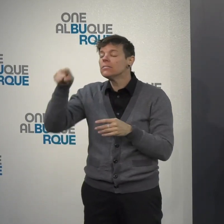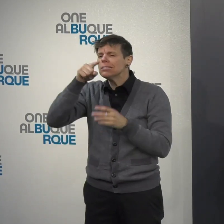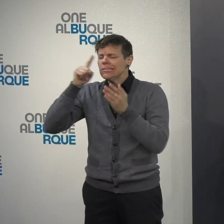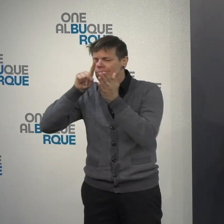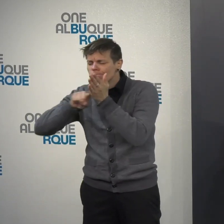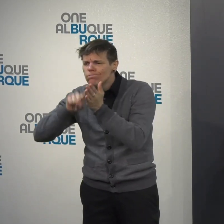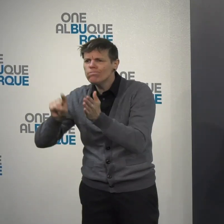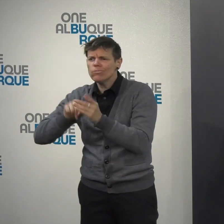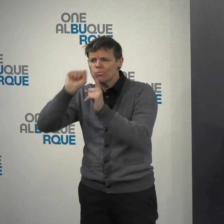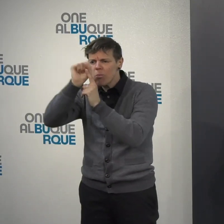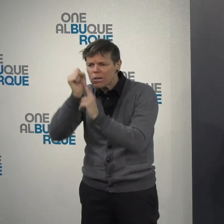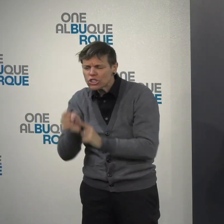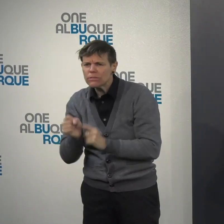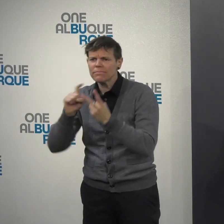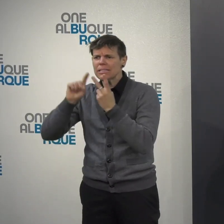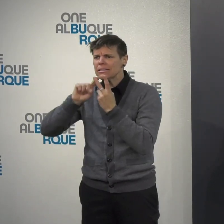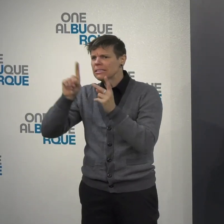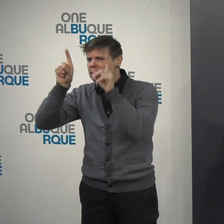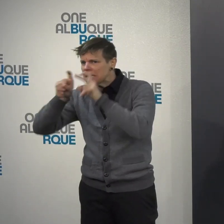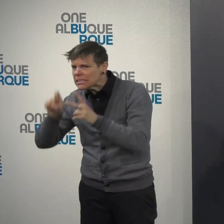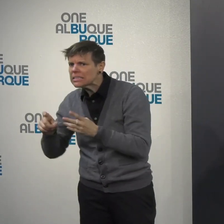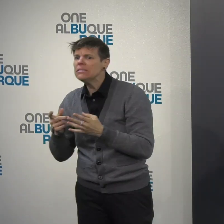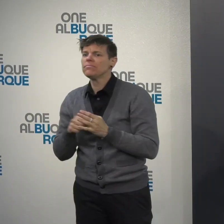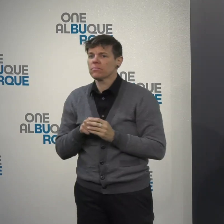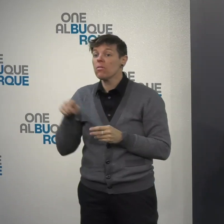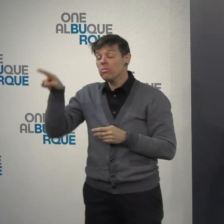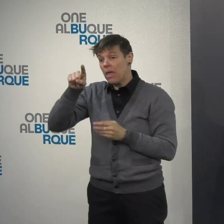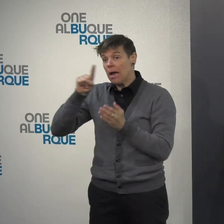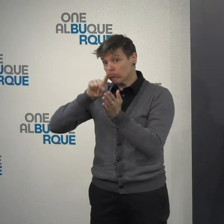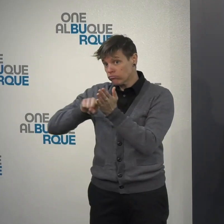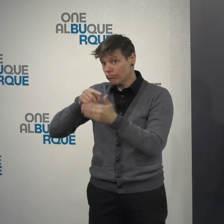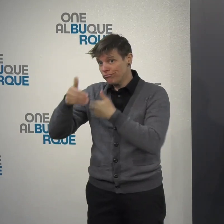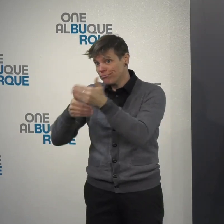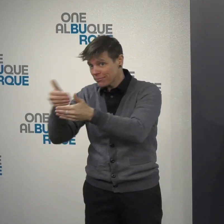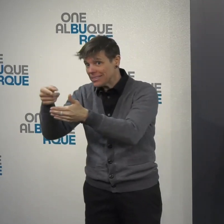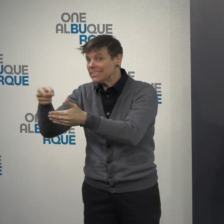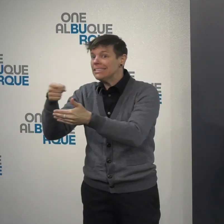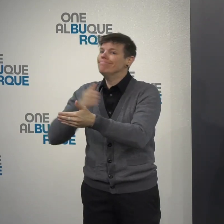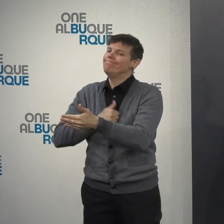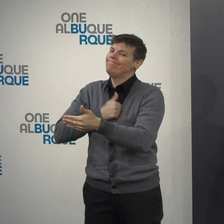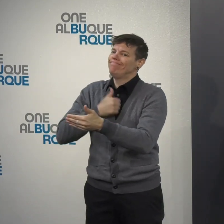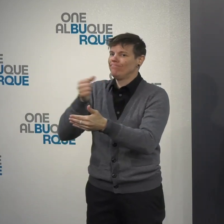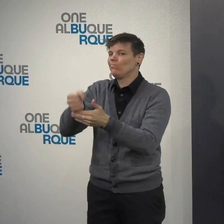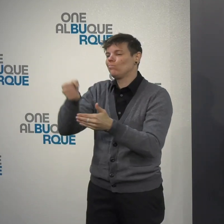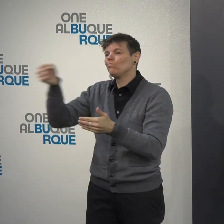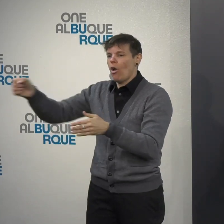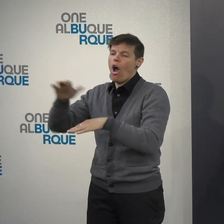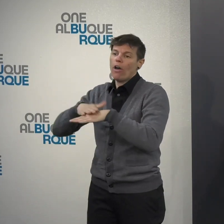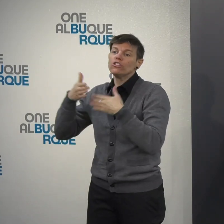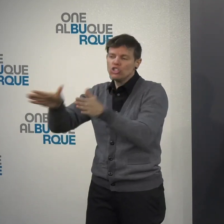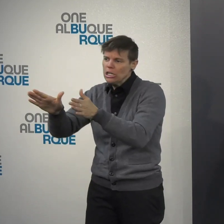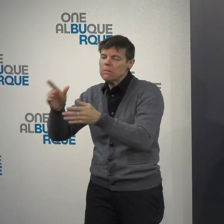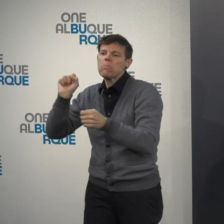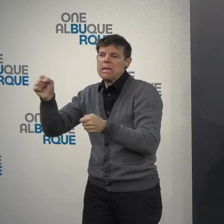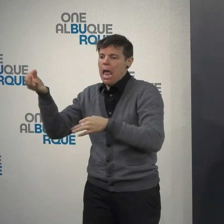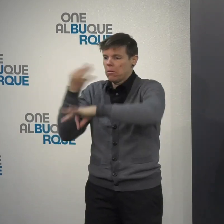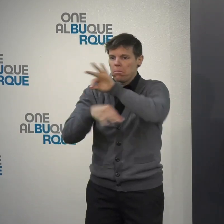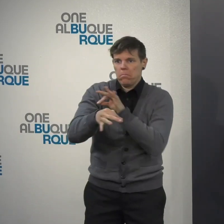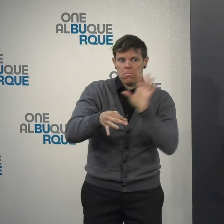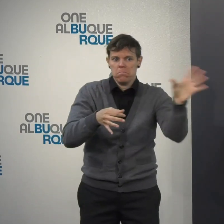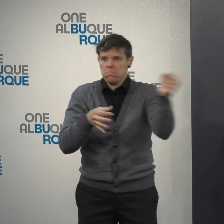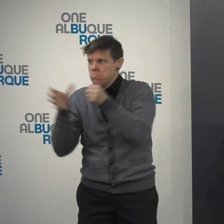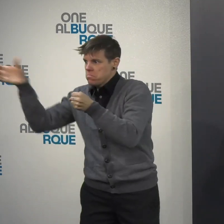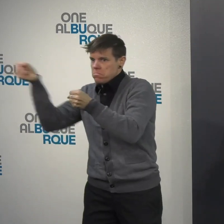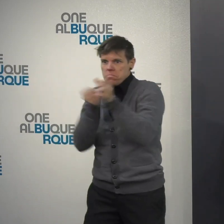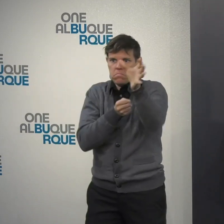could be pulled for that purpose. If fully implemented, that utilization of Tier 2 and Tier 1 would provide 173